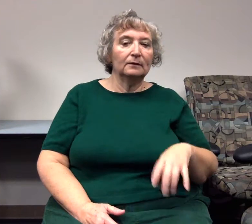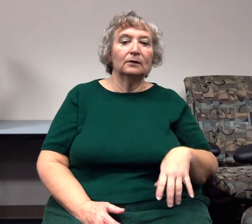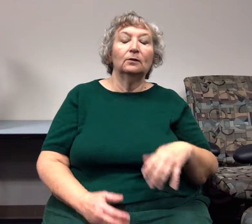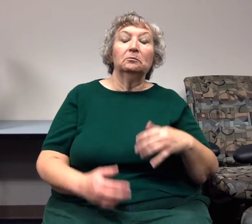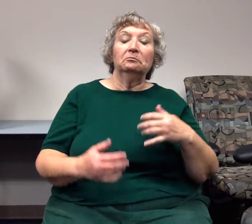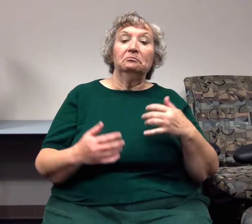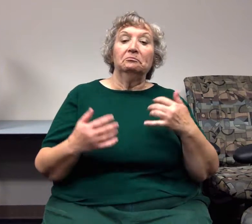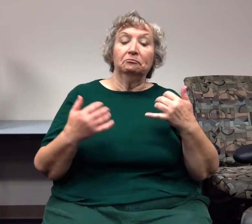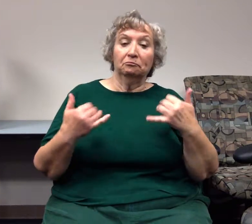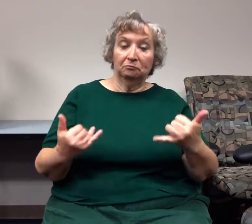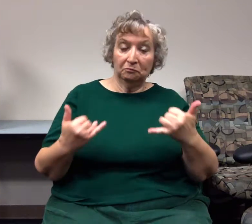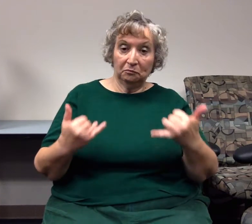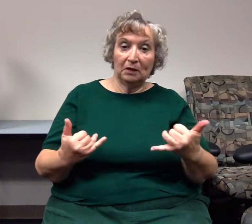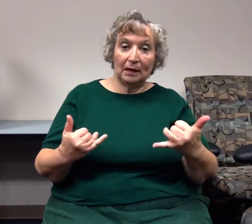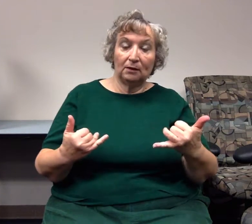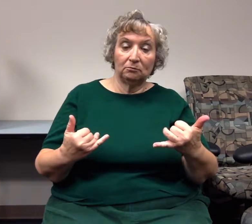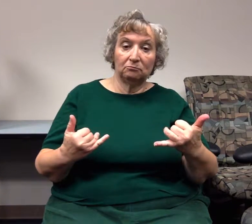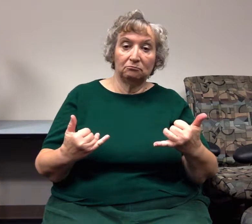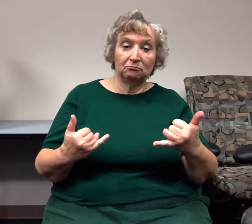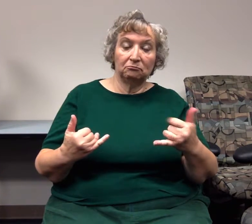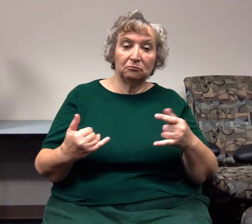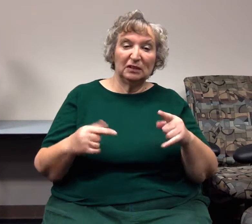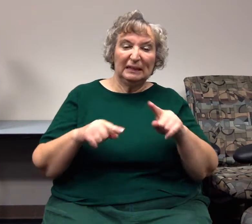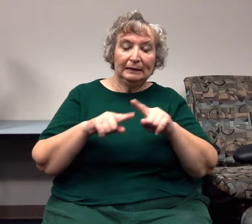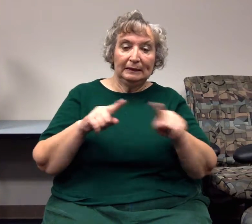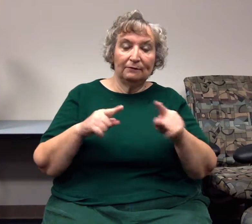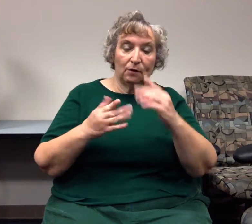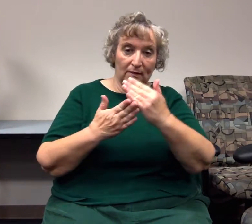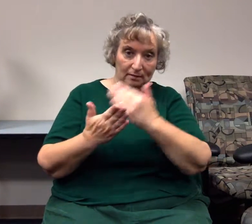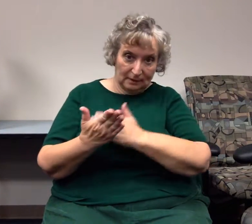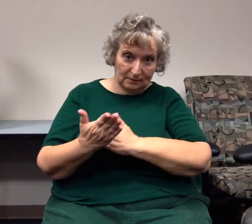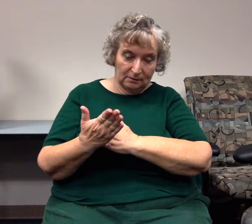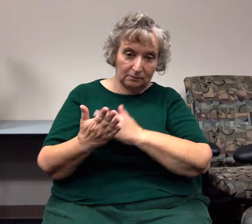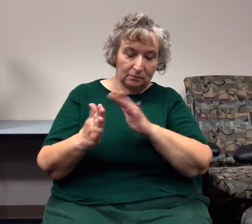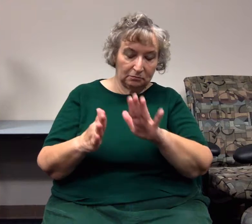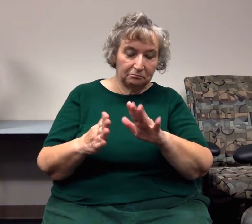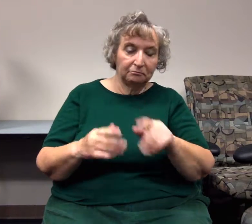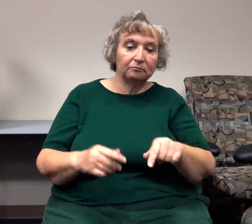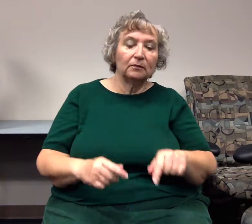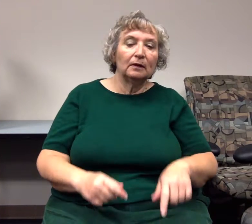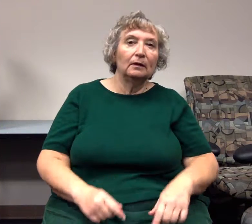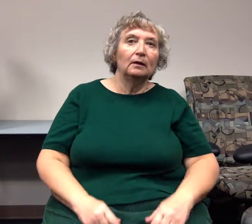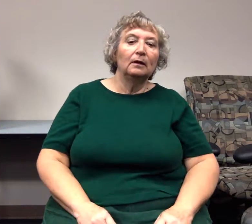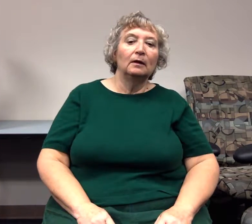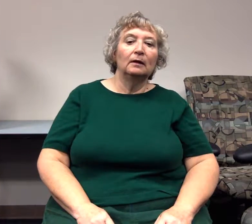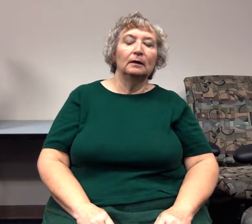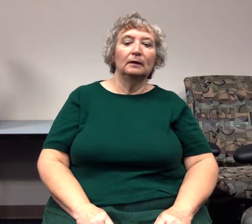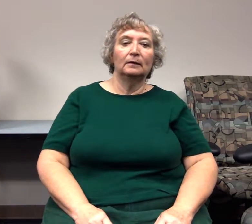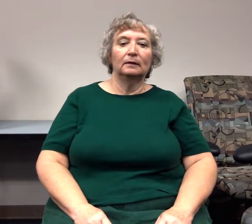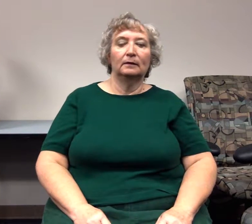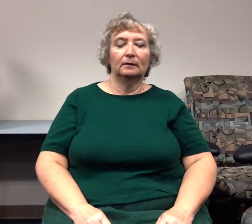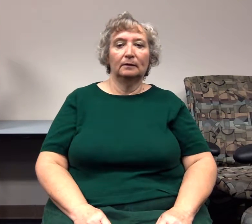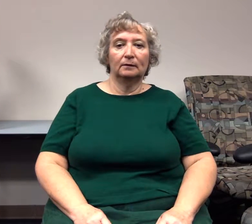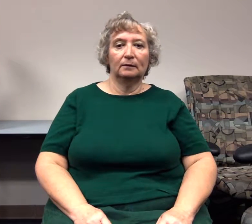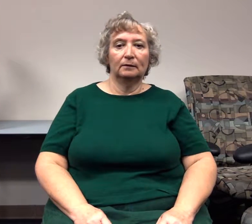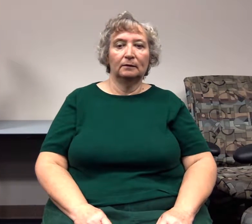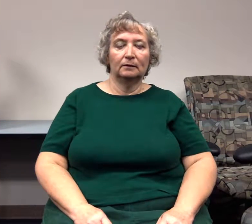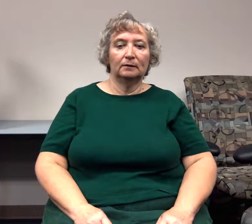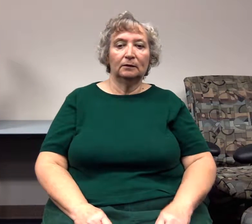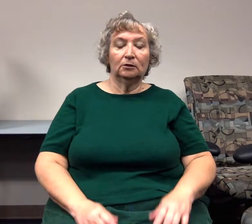minute, and then we'll carry on. Boys and girls, in science today, we're going to talk about the digestive system.